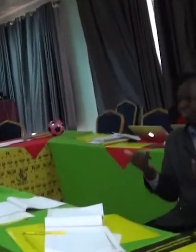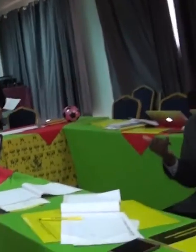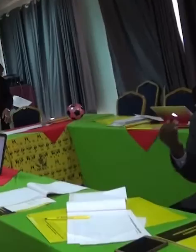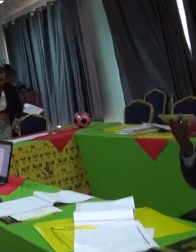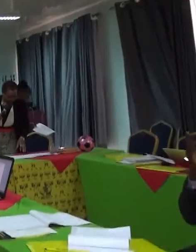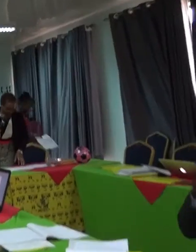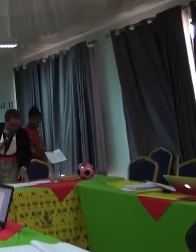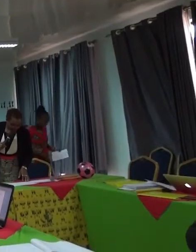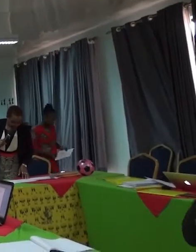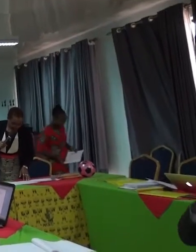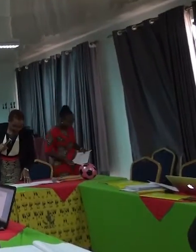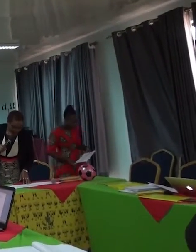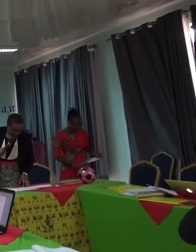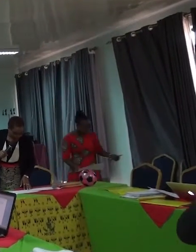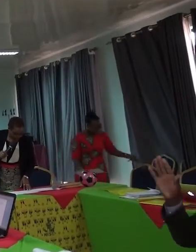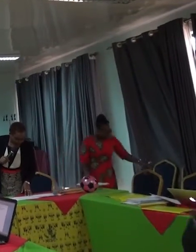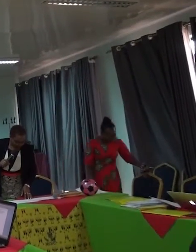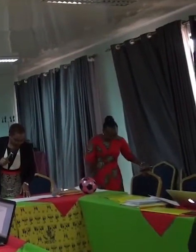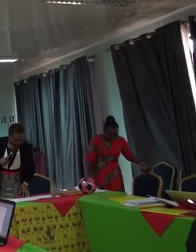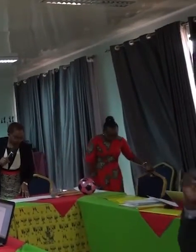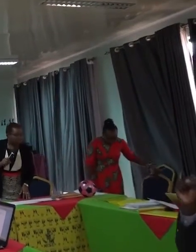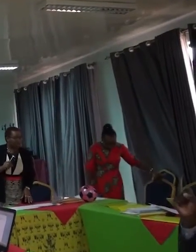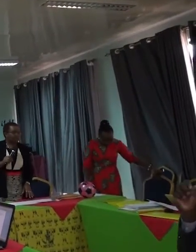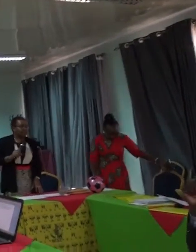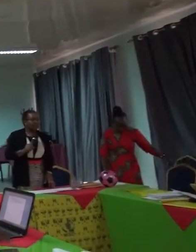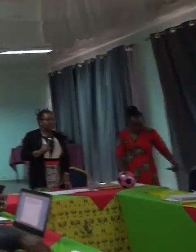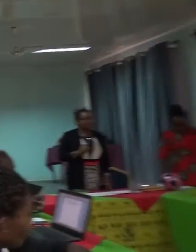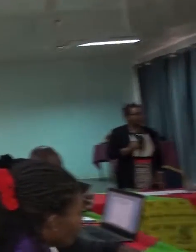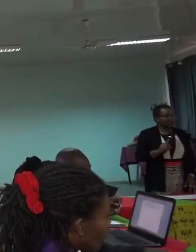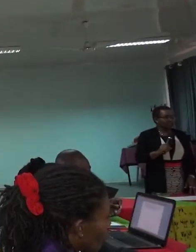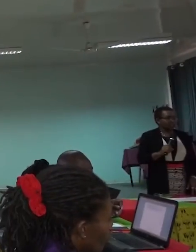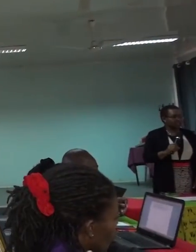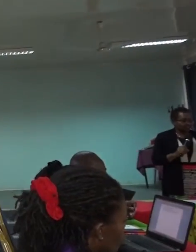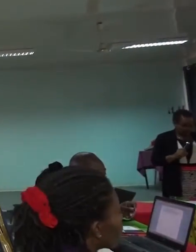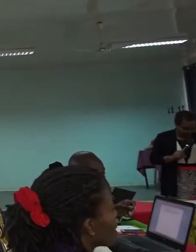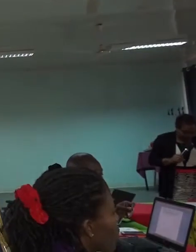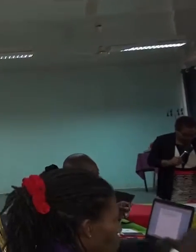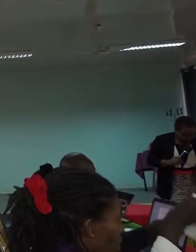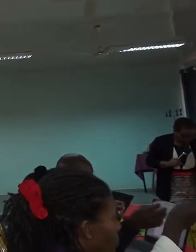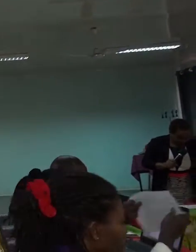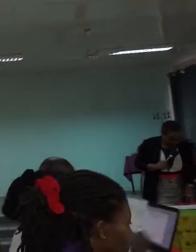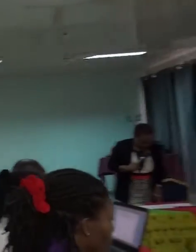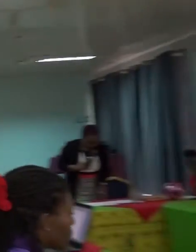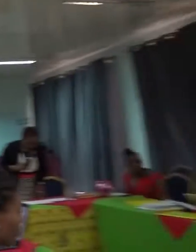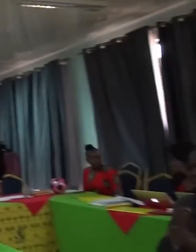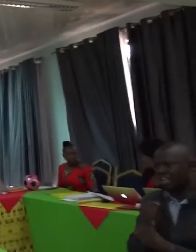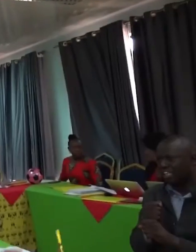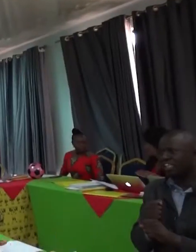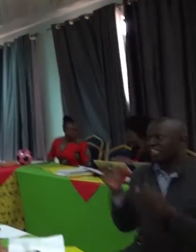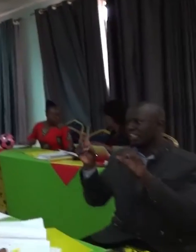we are going to have a presentation from Mr. Sanoy on, I think, legal frameworks. Yes. So, Mr.